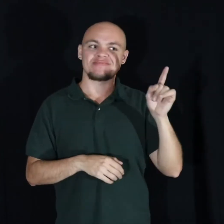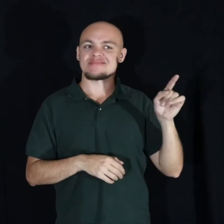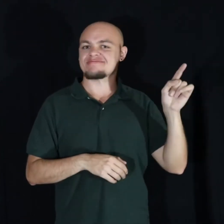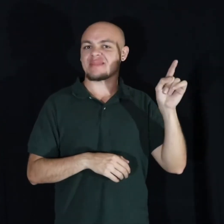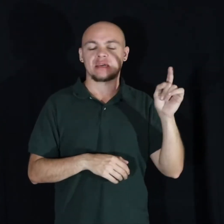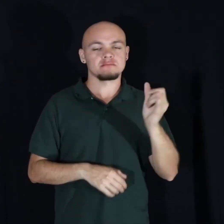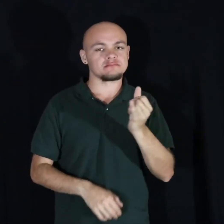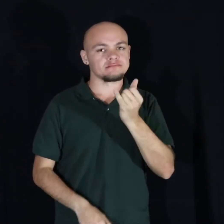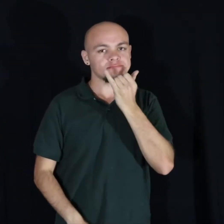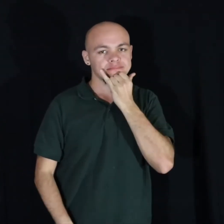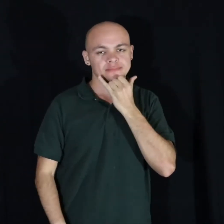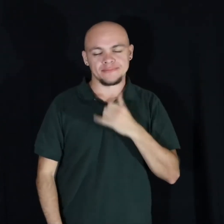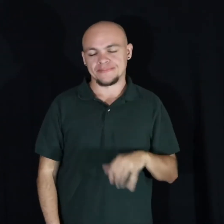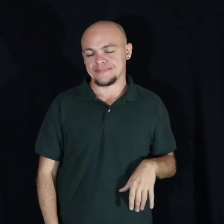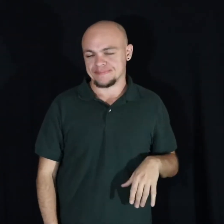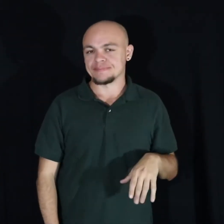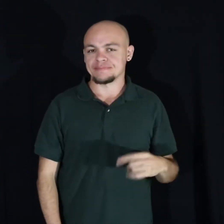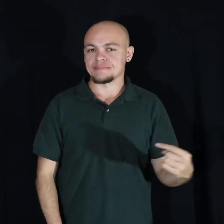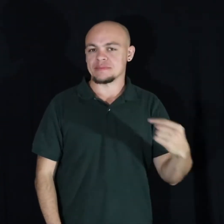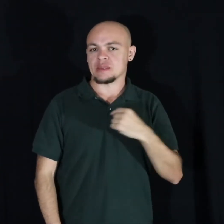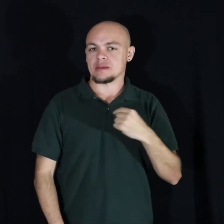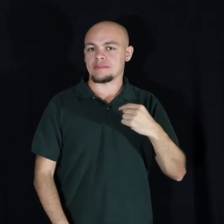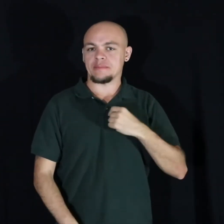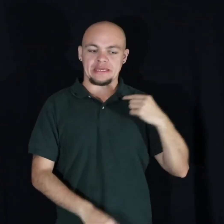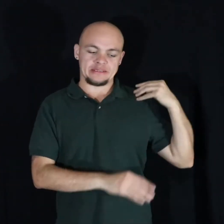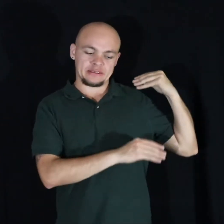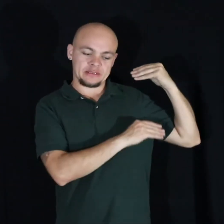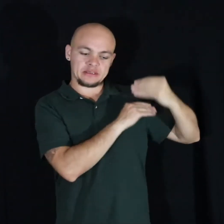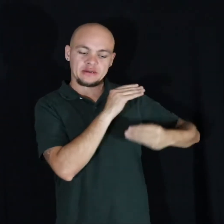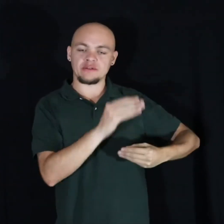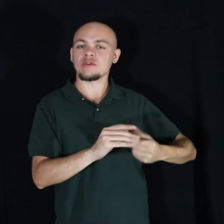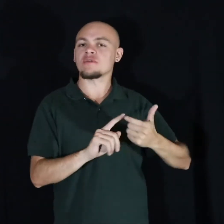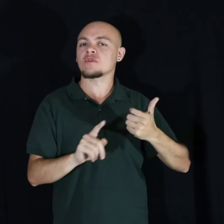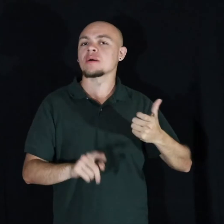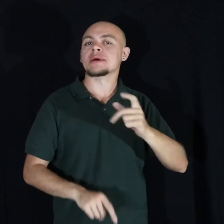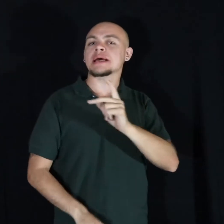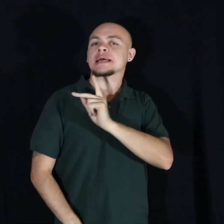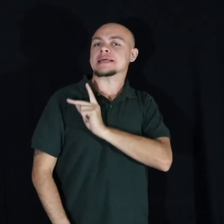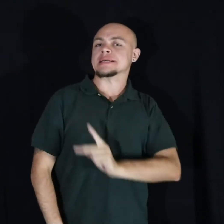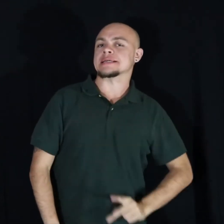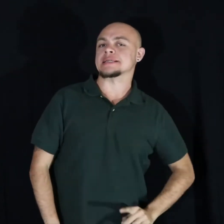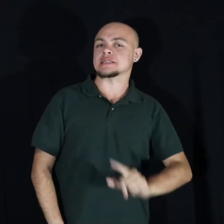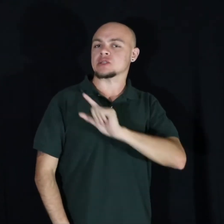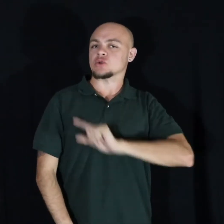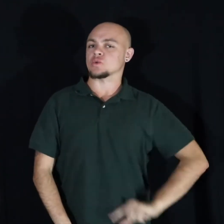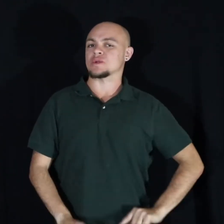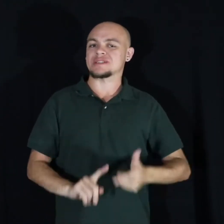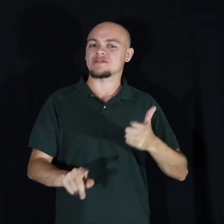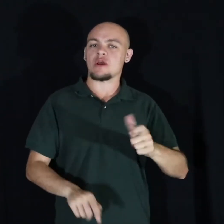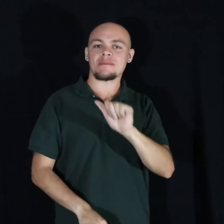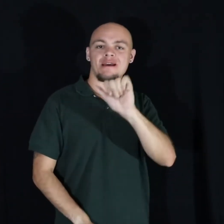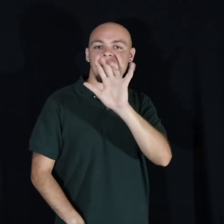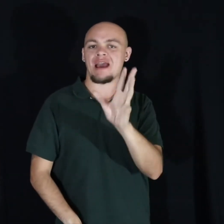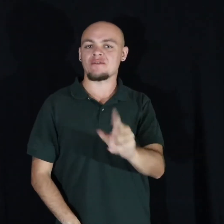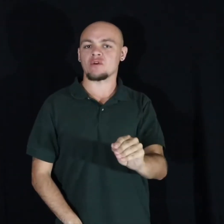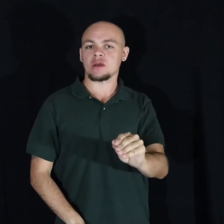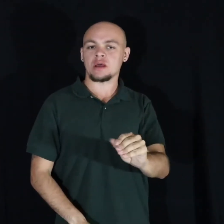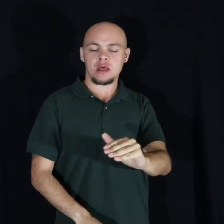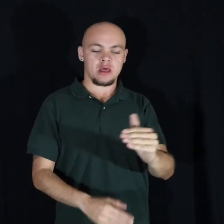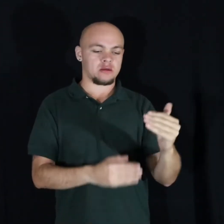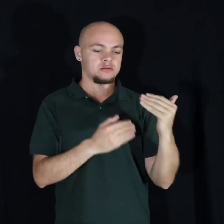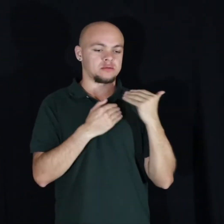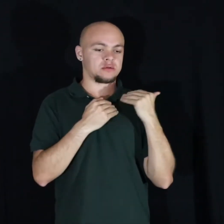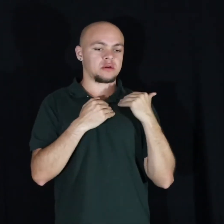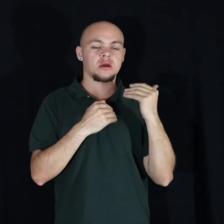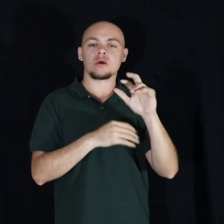wrong. I am descendants of the kings and queens of Africa, and the responsibility of royalty is